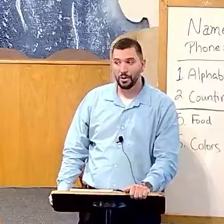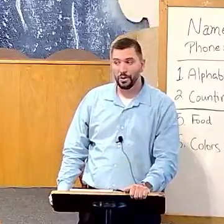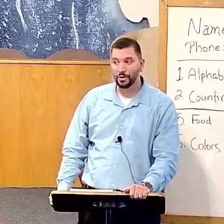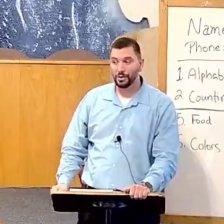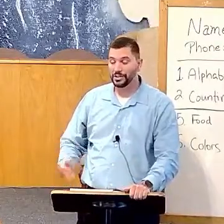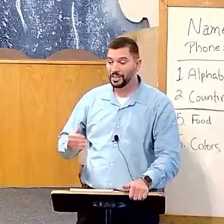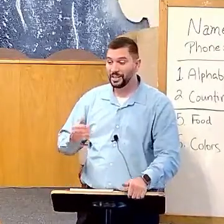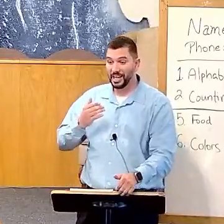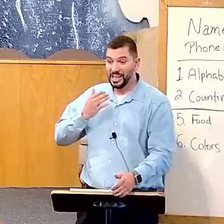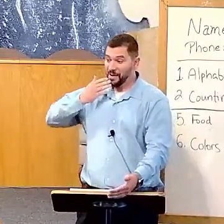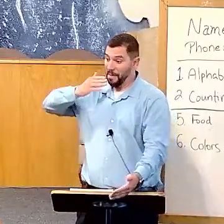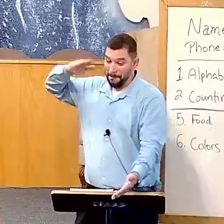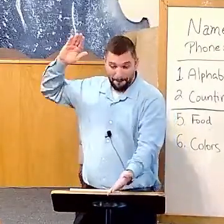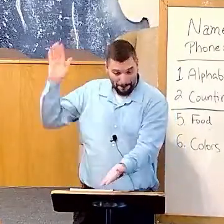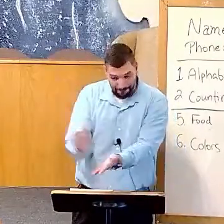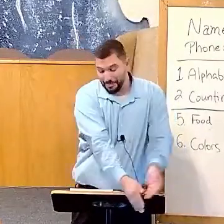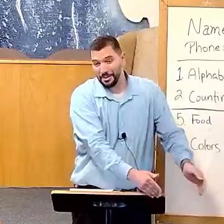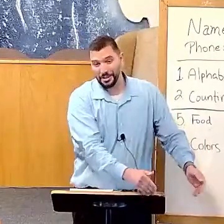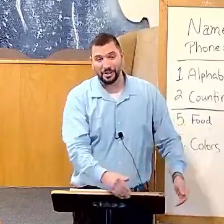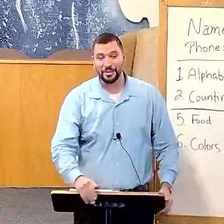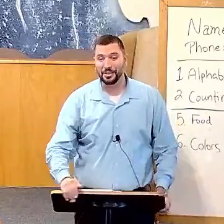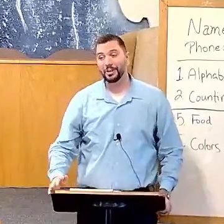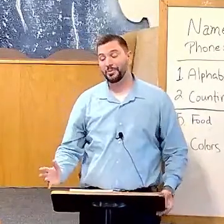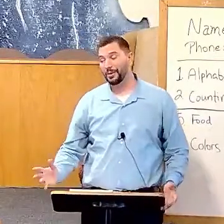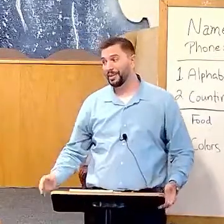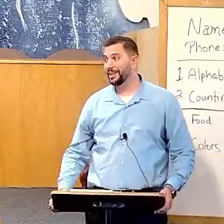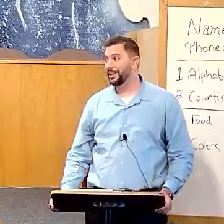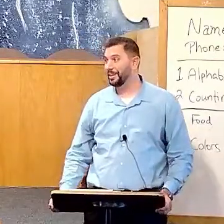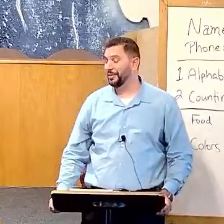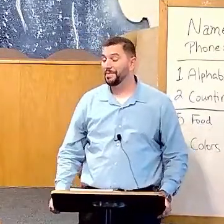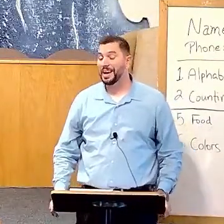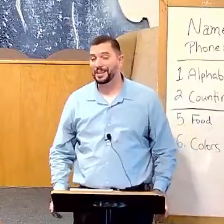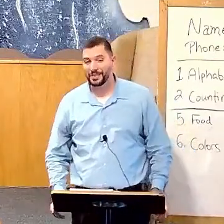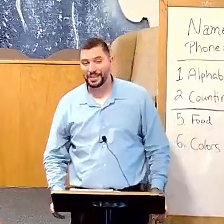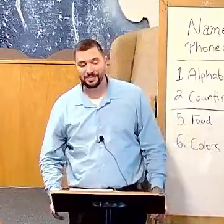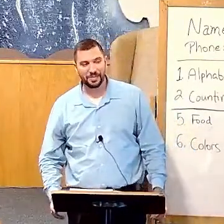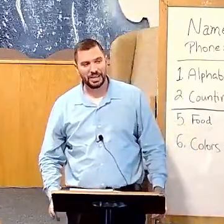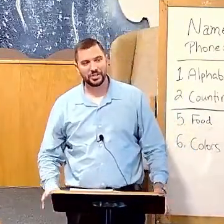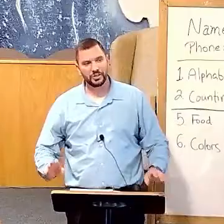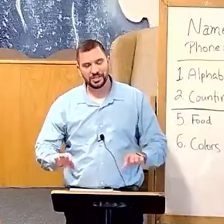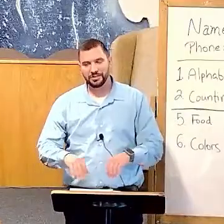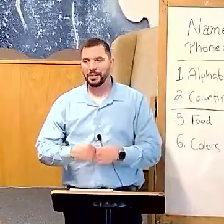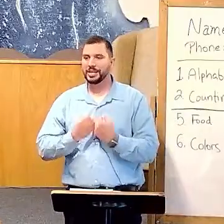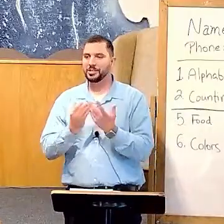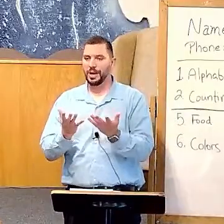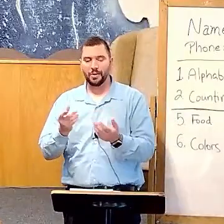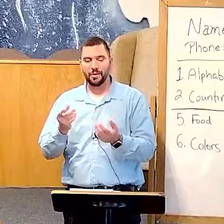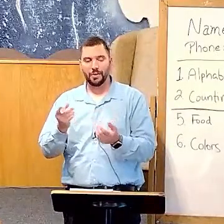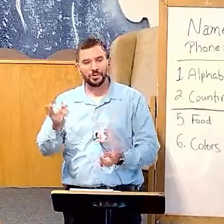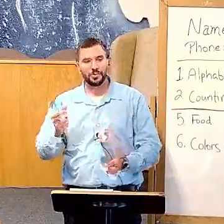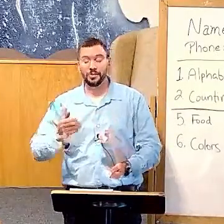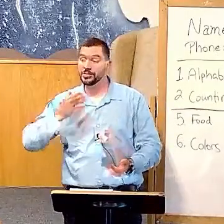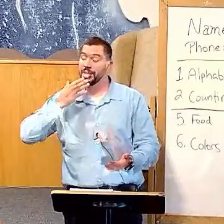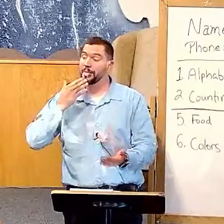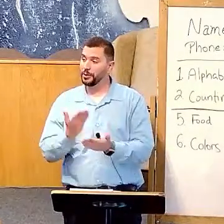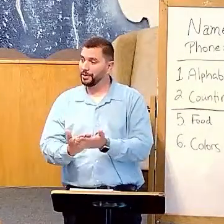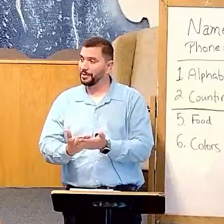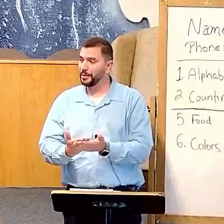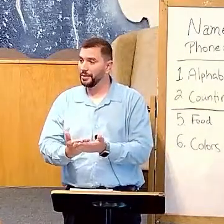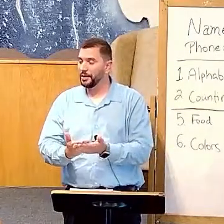you could say, and you get really emphatic with it. And so just if somebody asks you, how are you? You can say, I'm good. You don't have